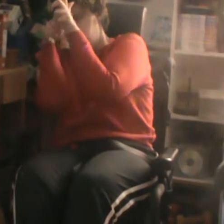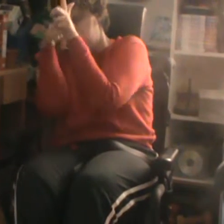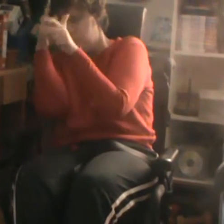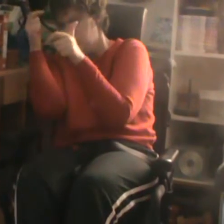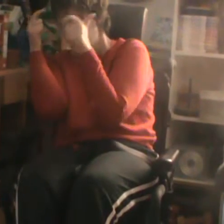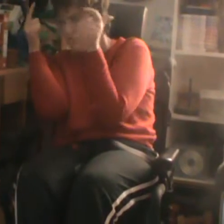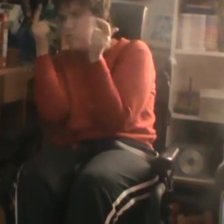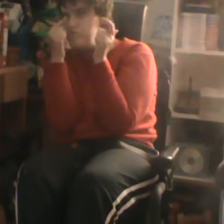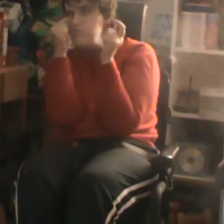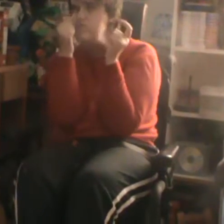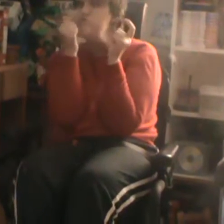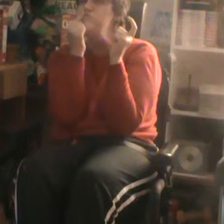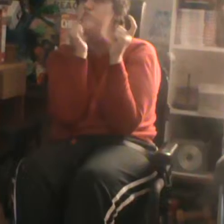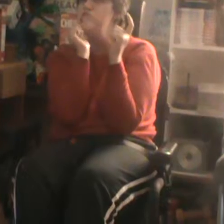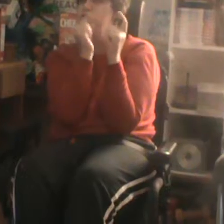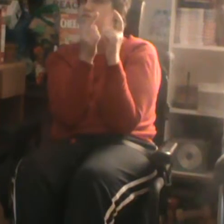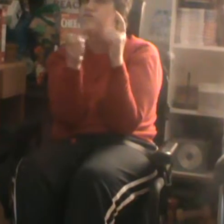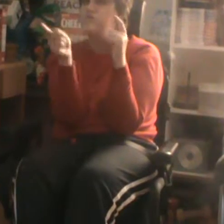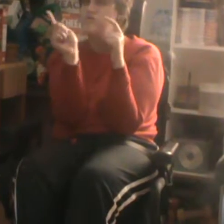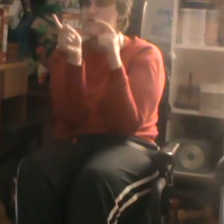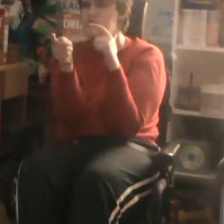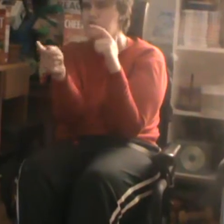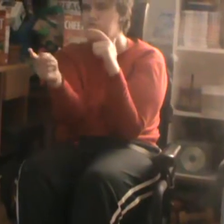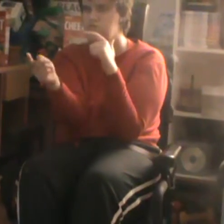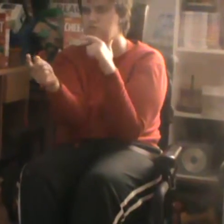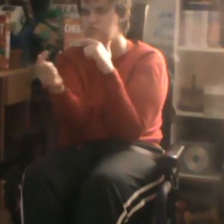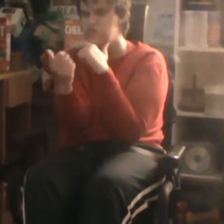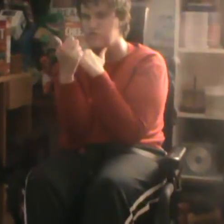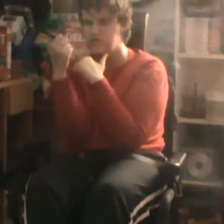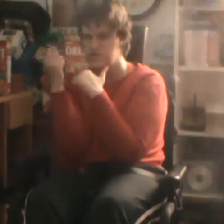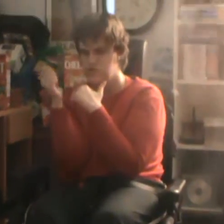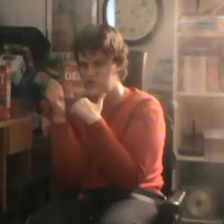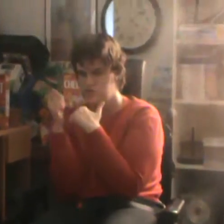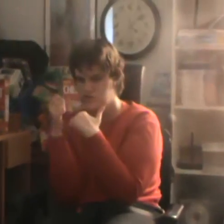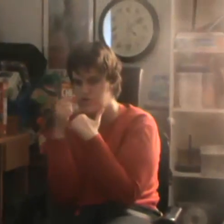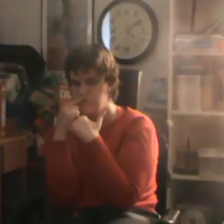I've been listening, I say the same things he used to say.